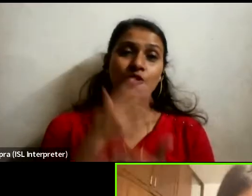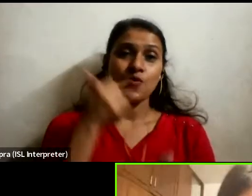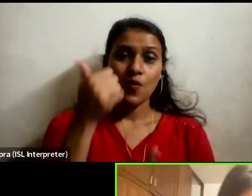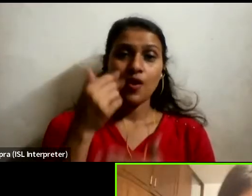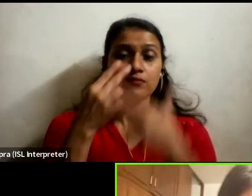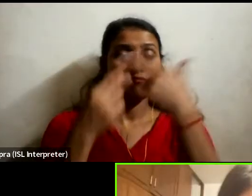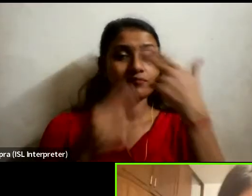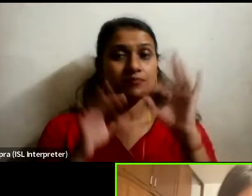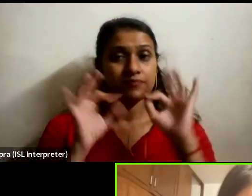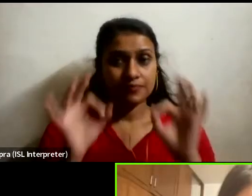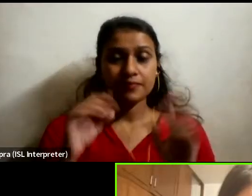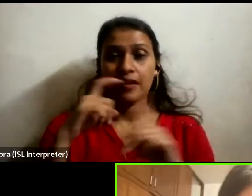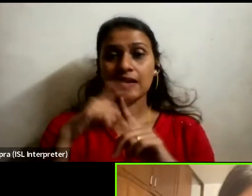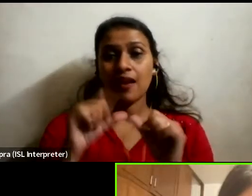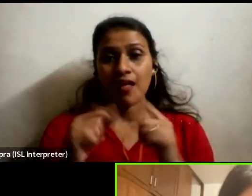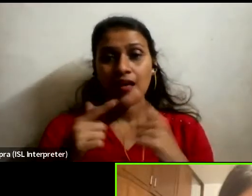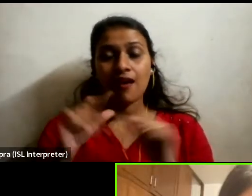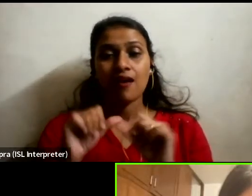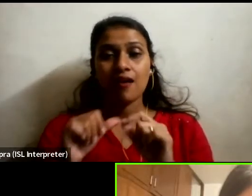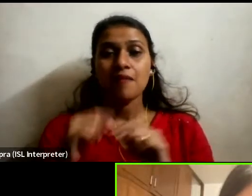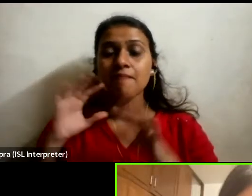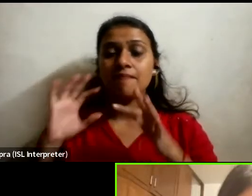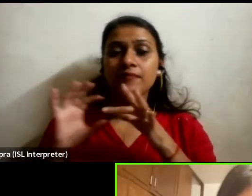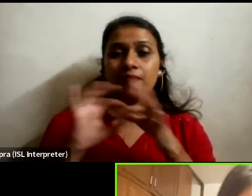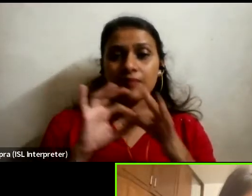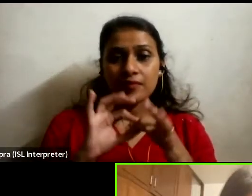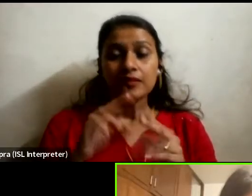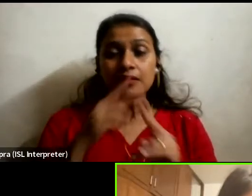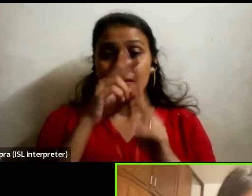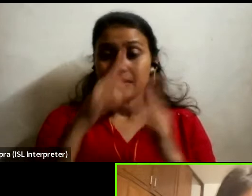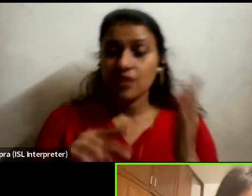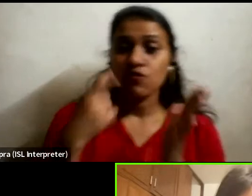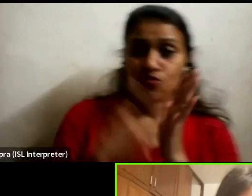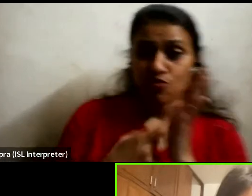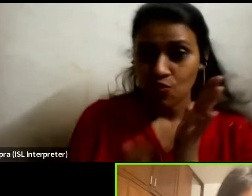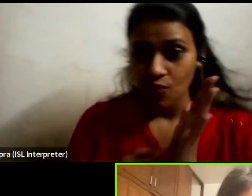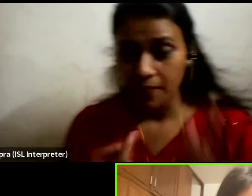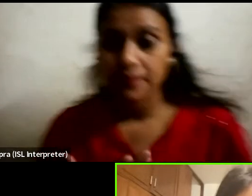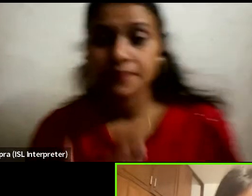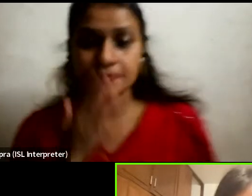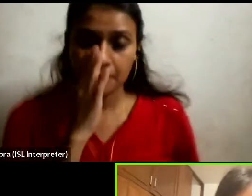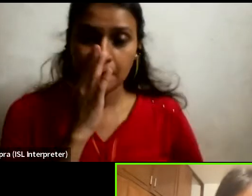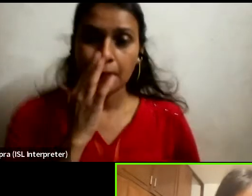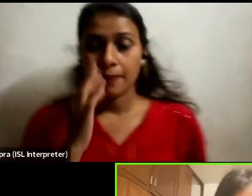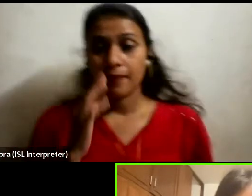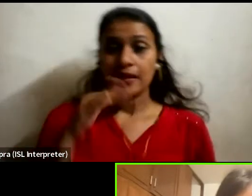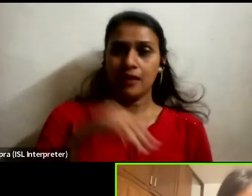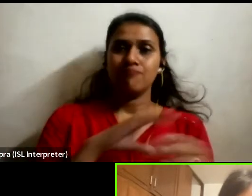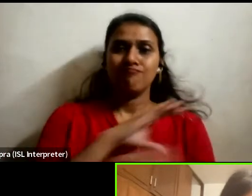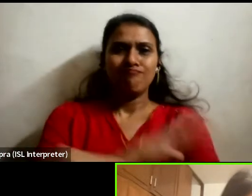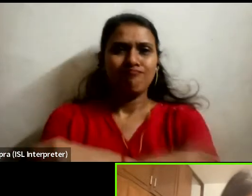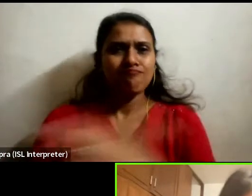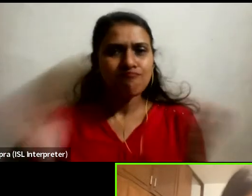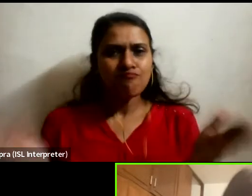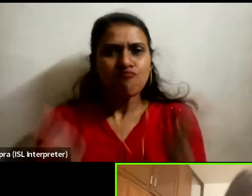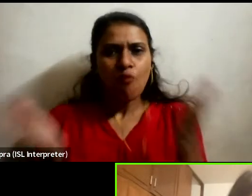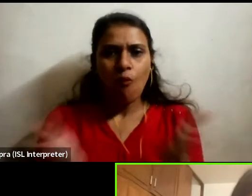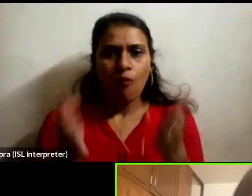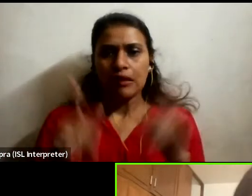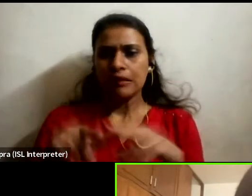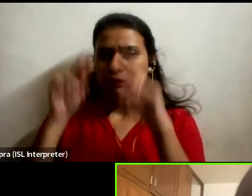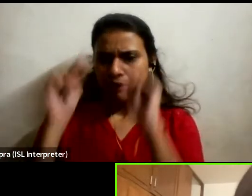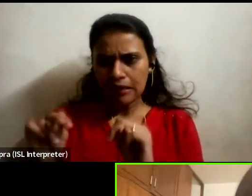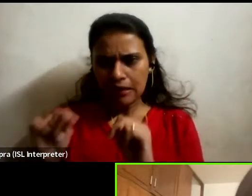sometimes dilute other principle-based legislation rather than strengthen it or lead to a